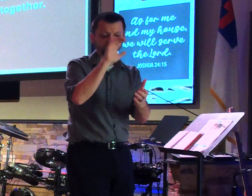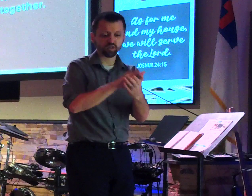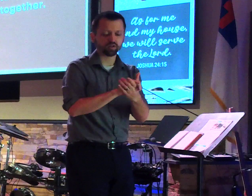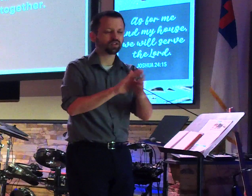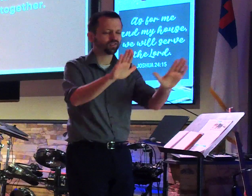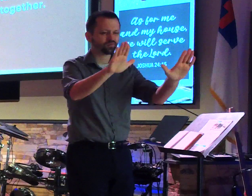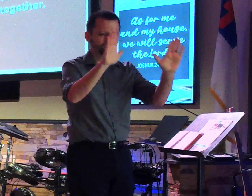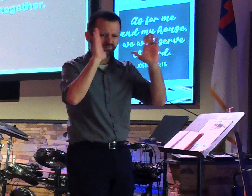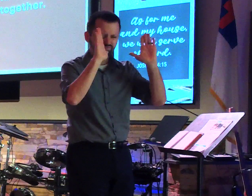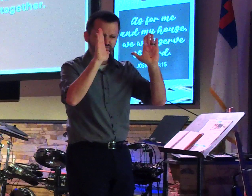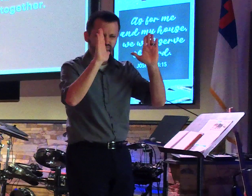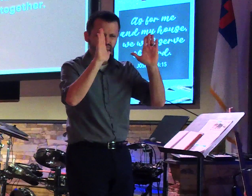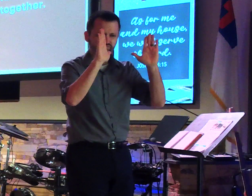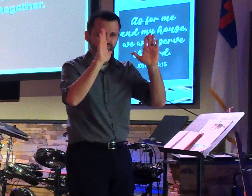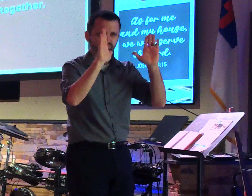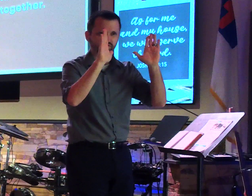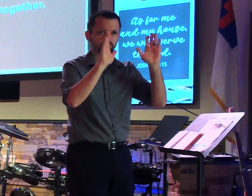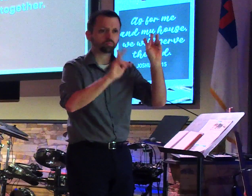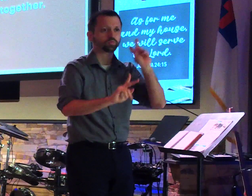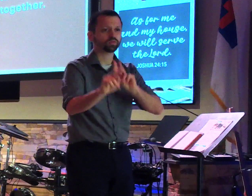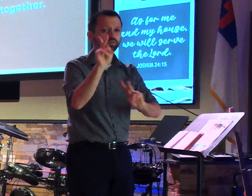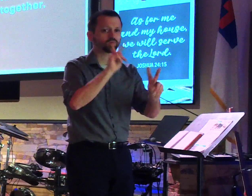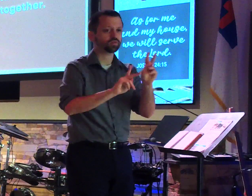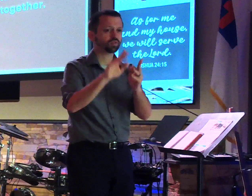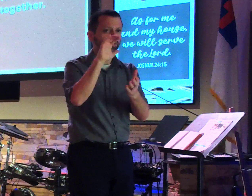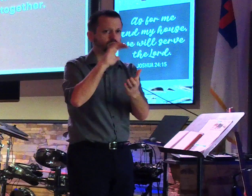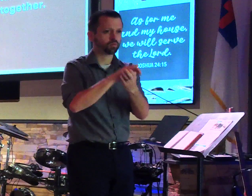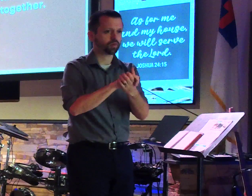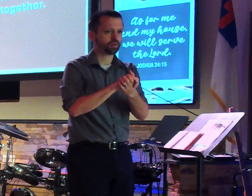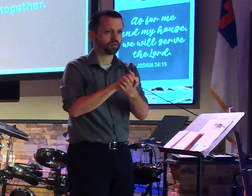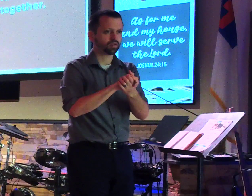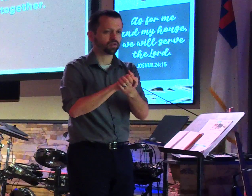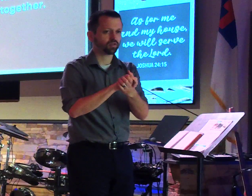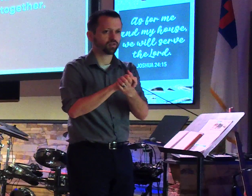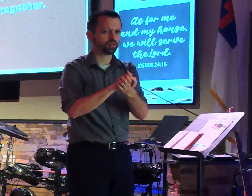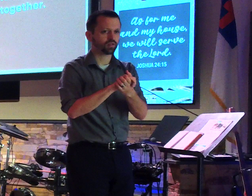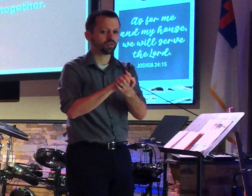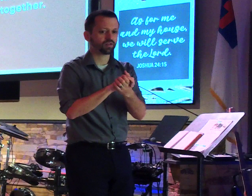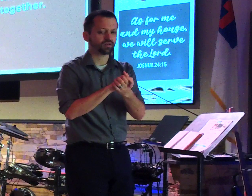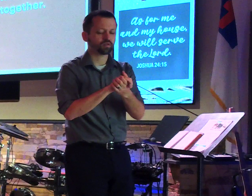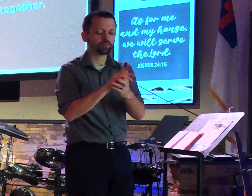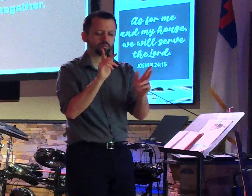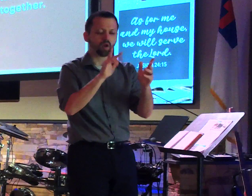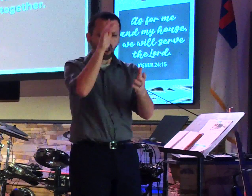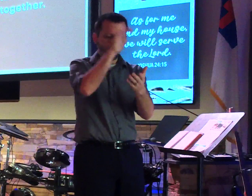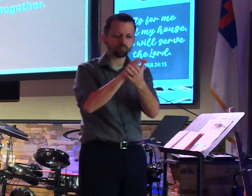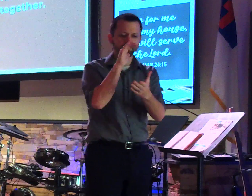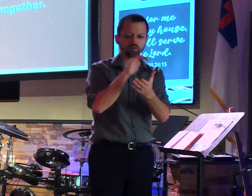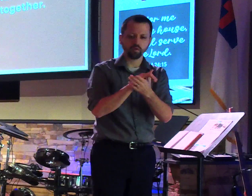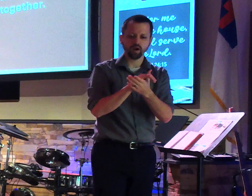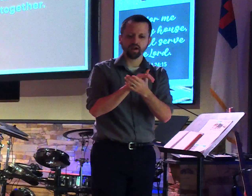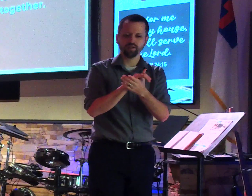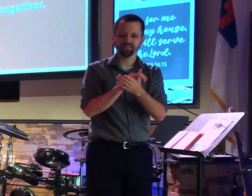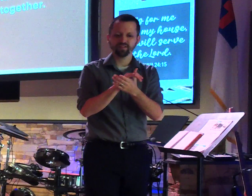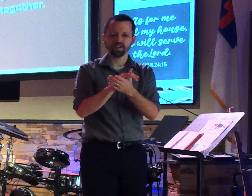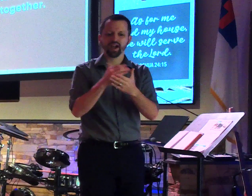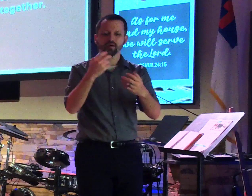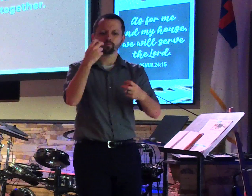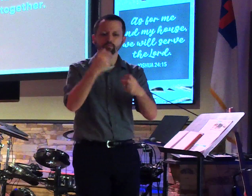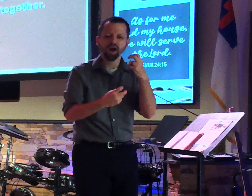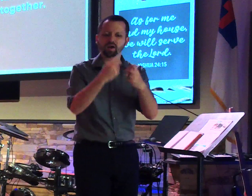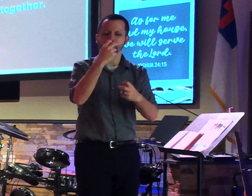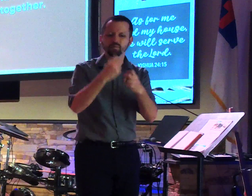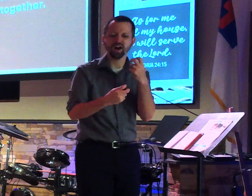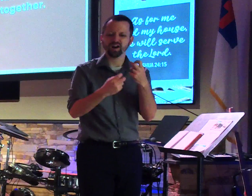hear me now. When couples become strangers in the bedroom, it brings an